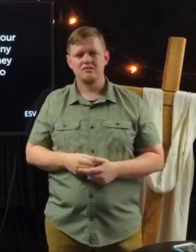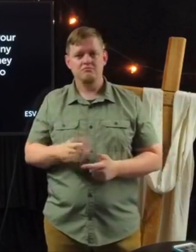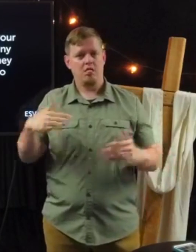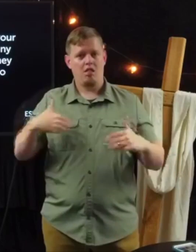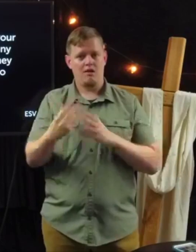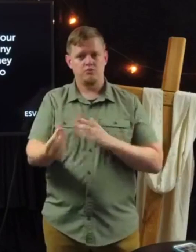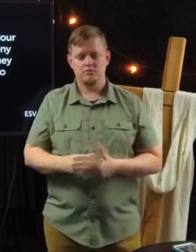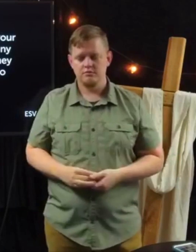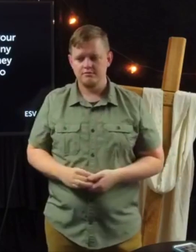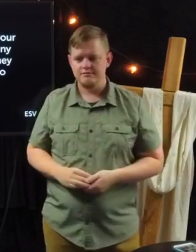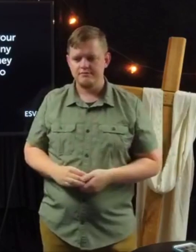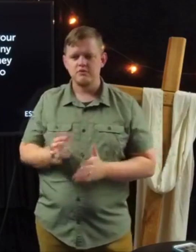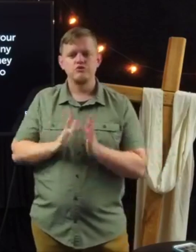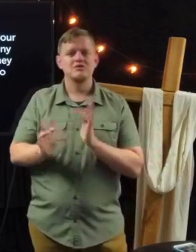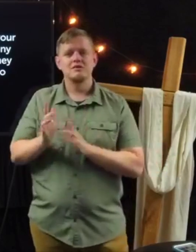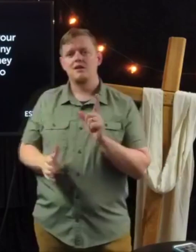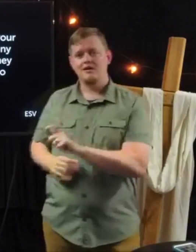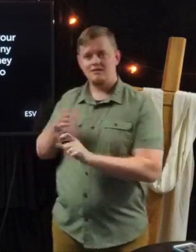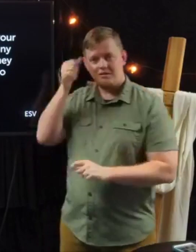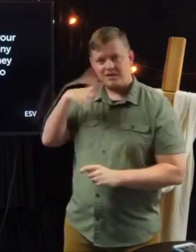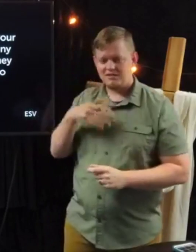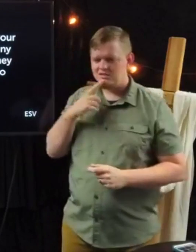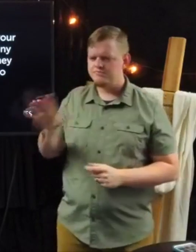me. Now they have not yet left the man.